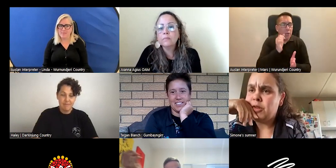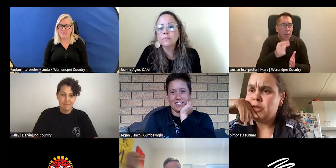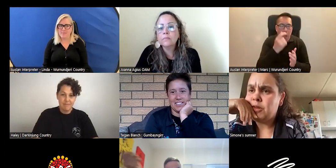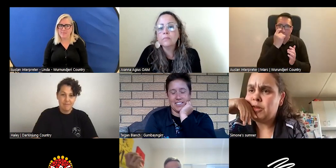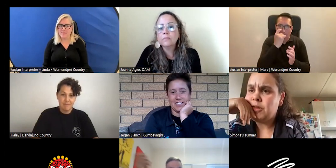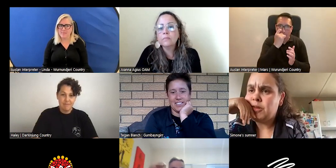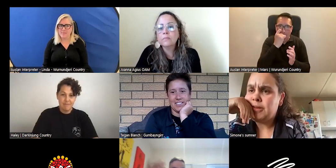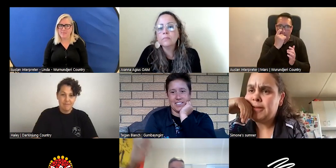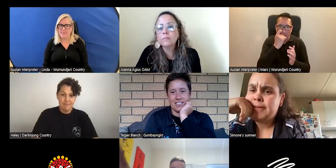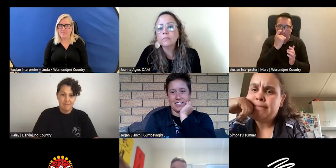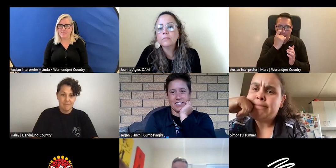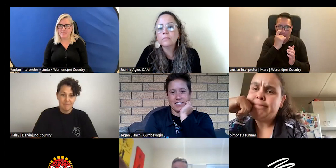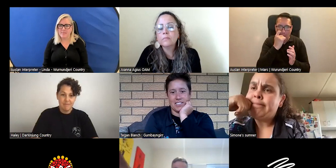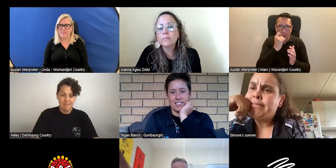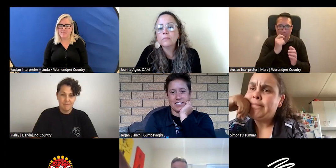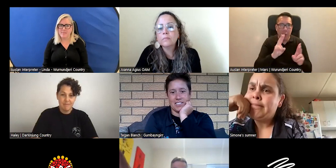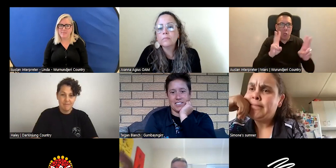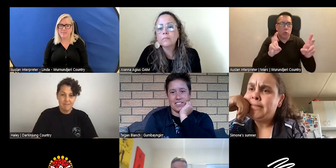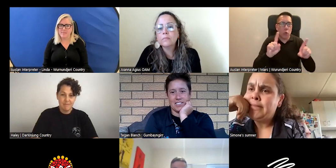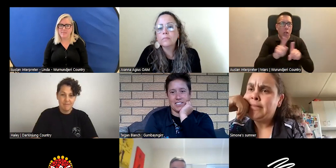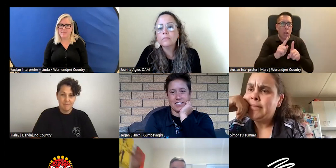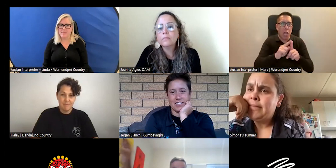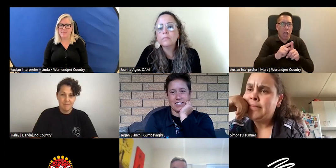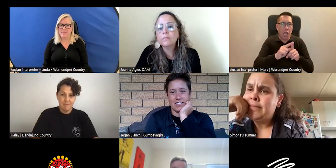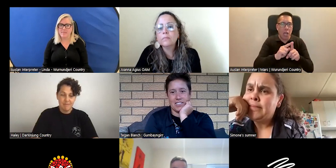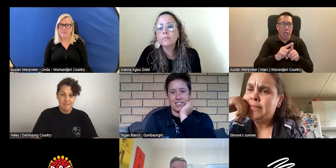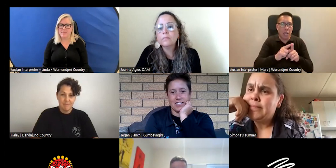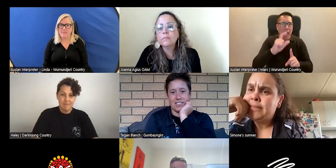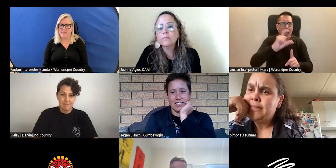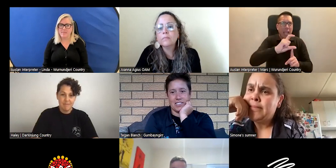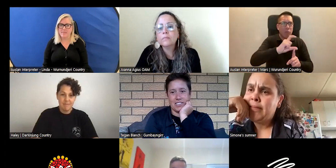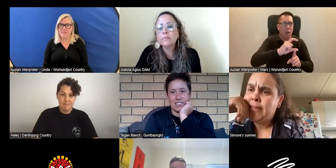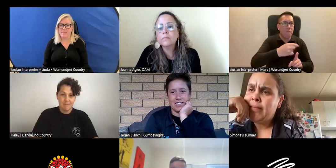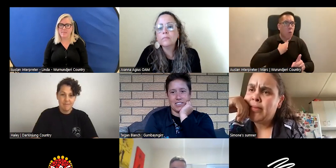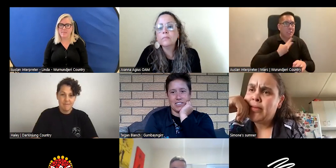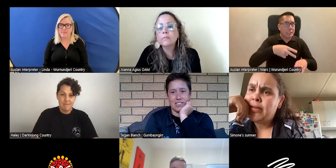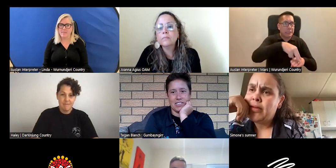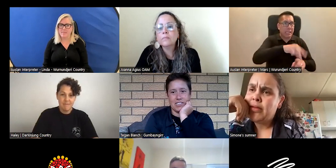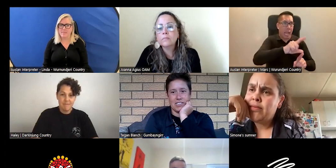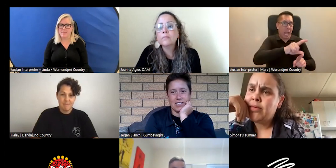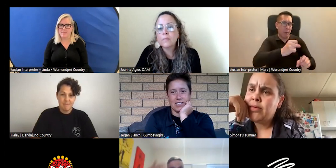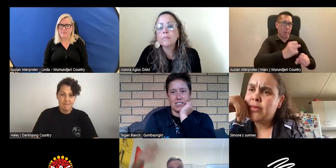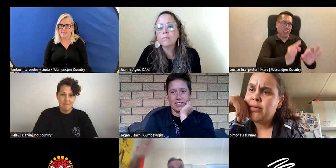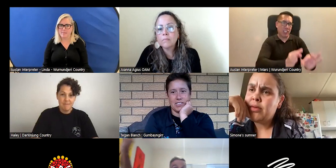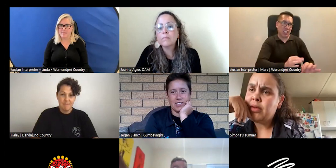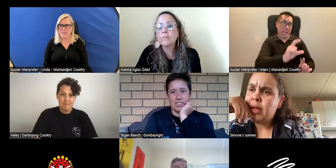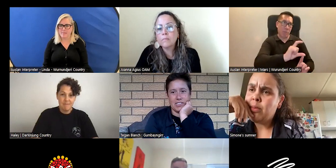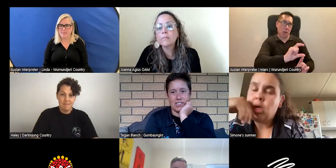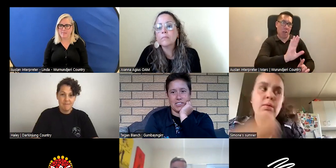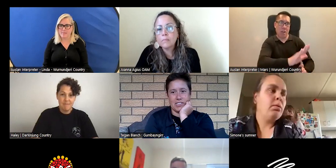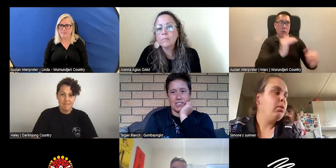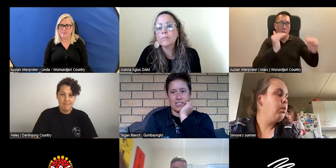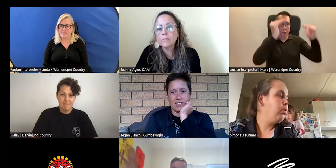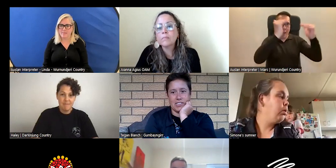it's been called now a Canberra voice, and Canberra making all the decisions at a very high